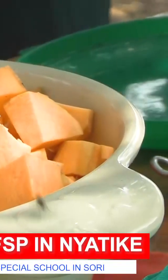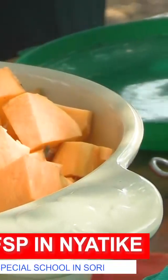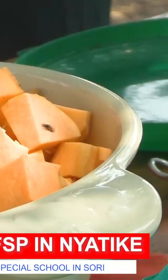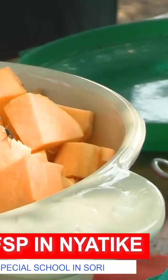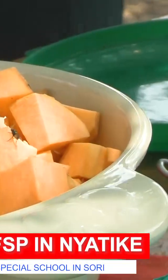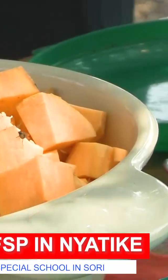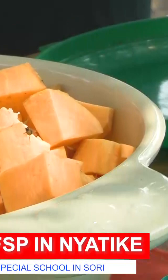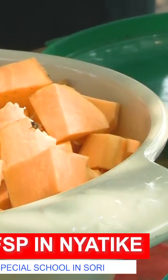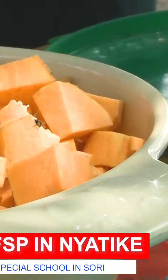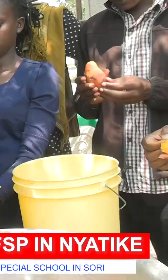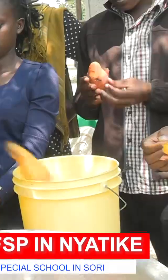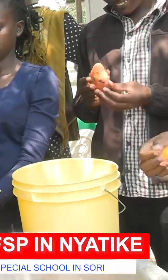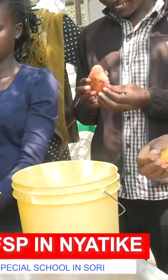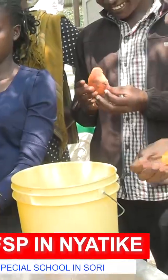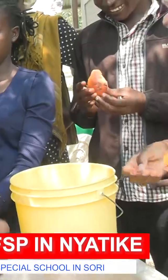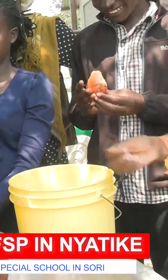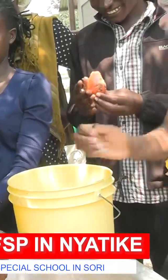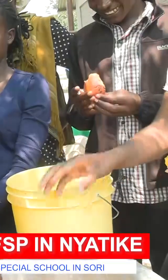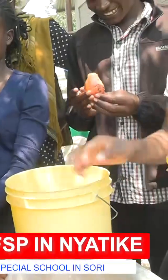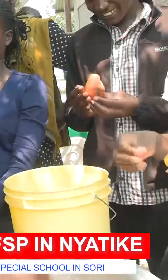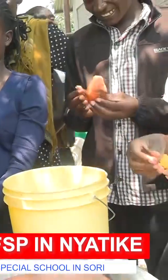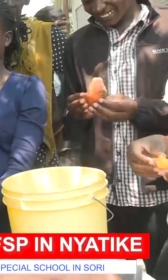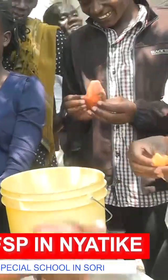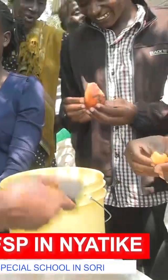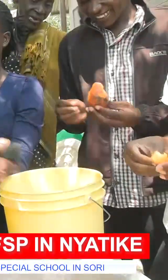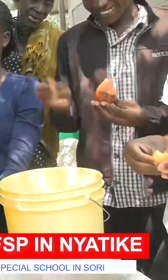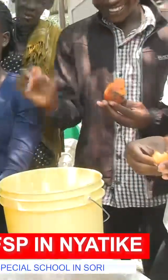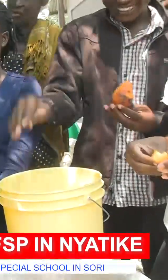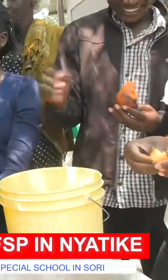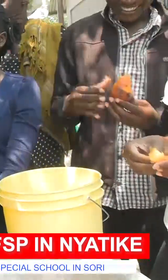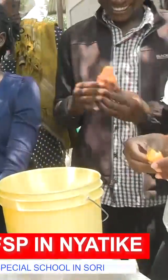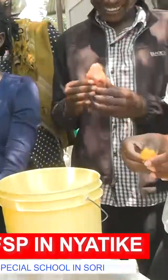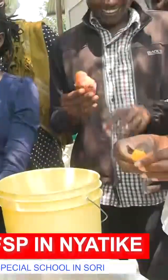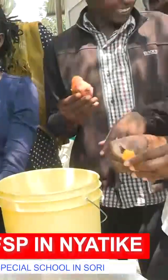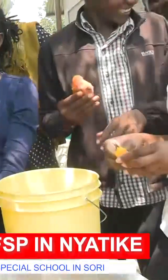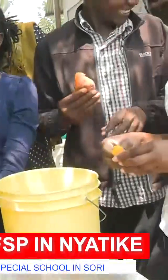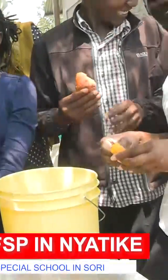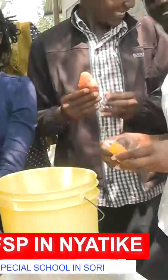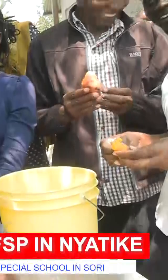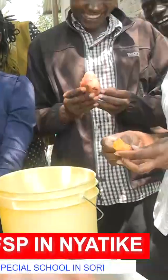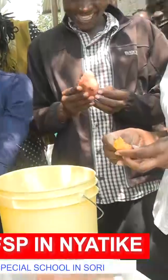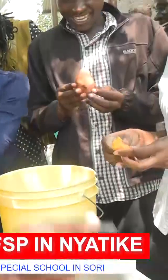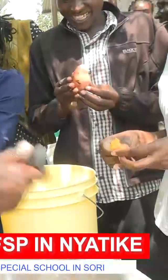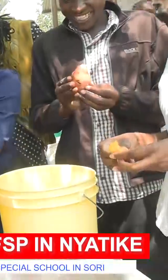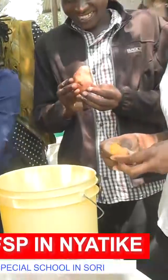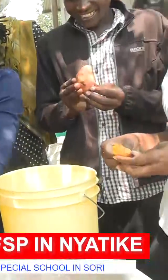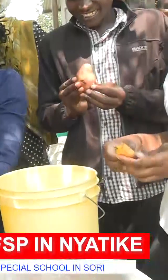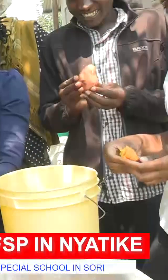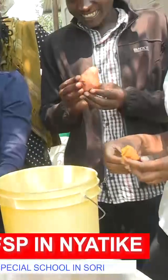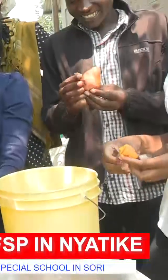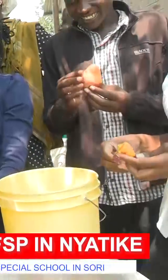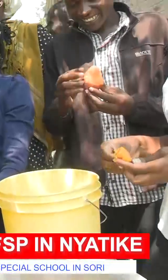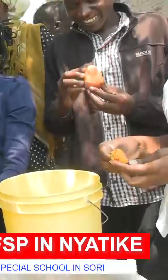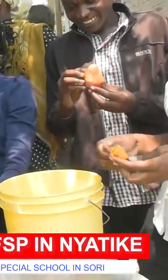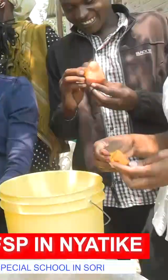We know there are a lot of sweet potatoes in Migori, but the orange fleshed one is not common.